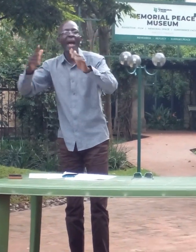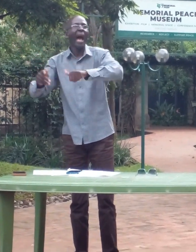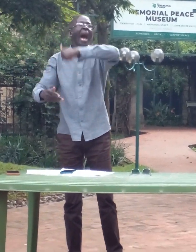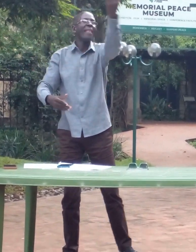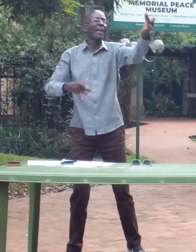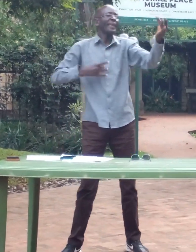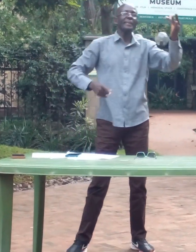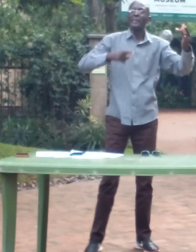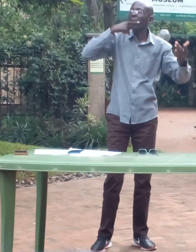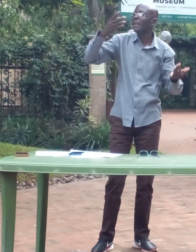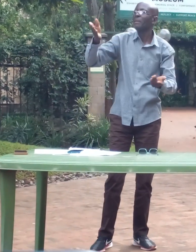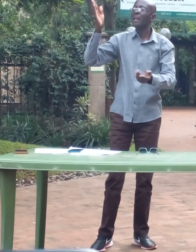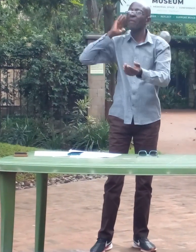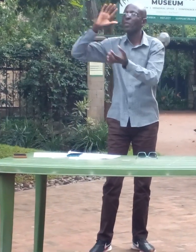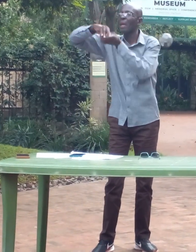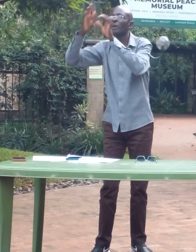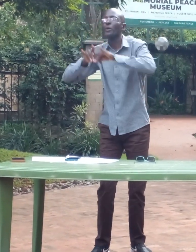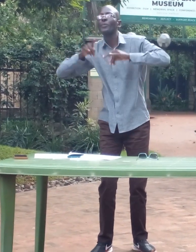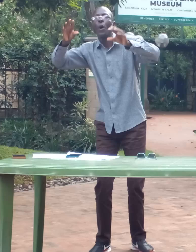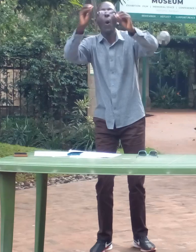They don't want the Kenyan deaf sports to die